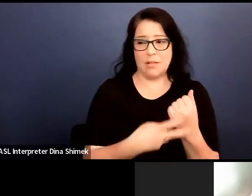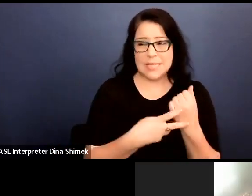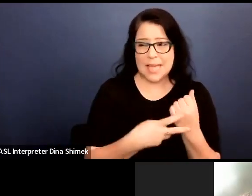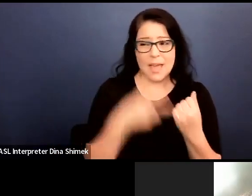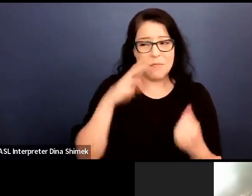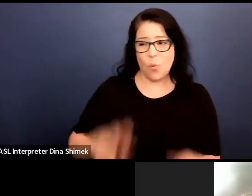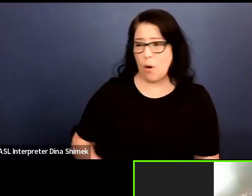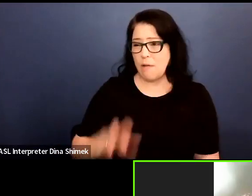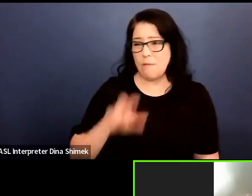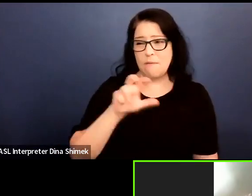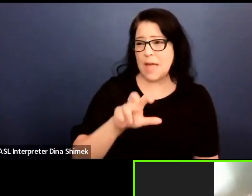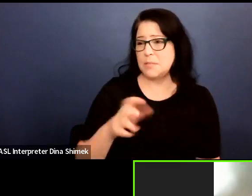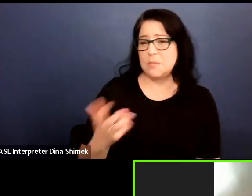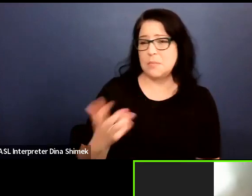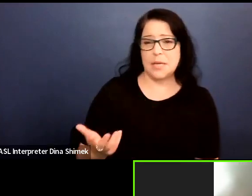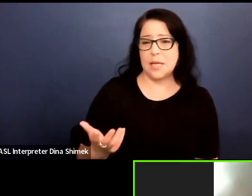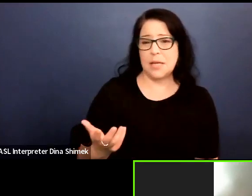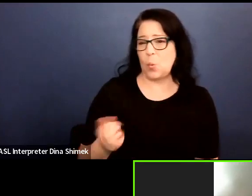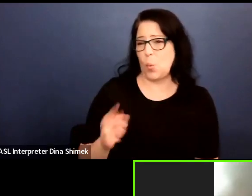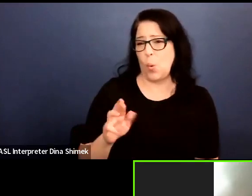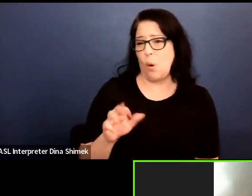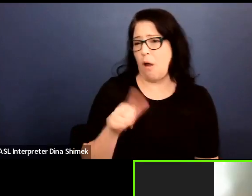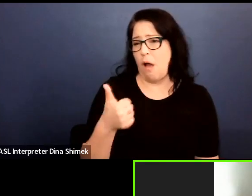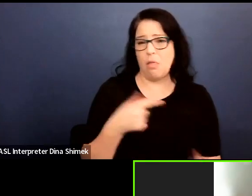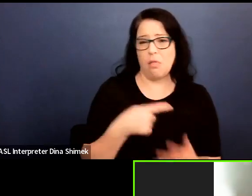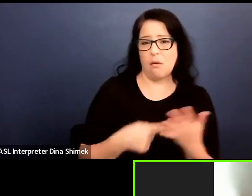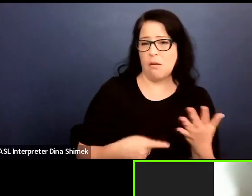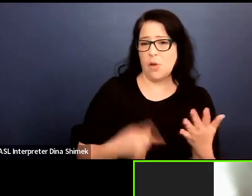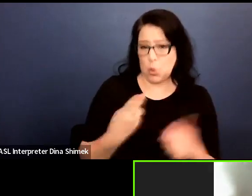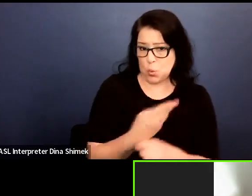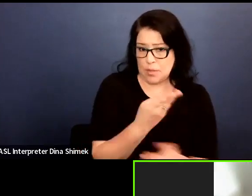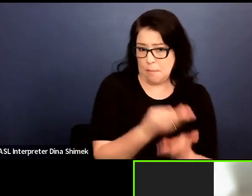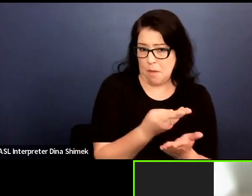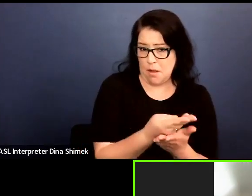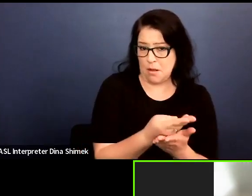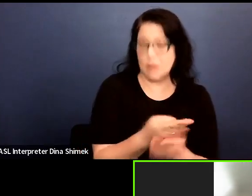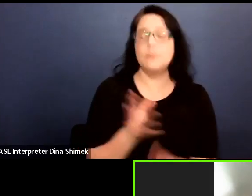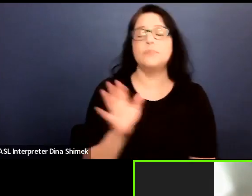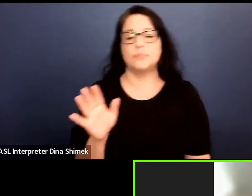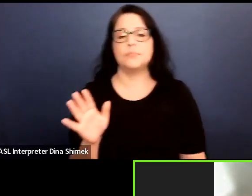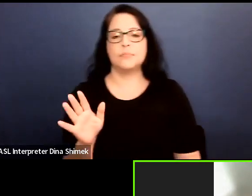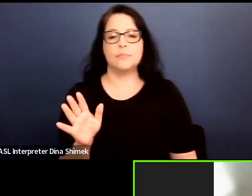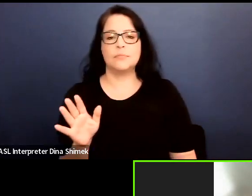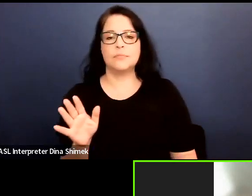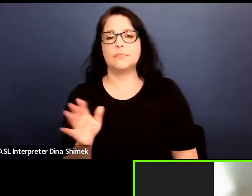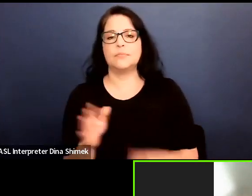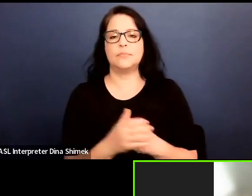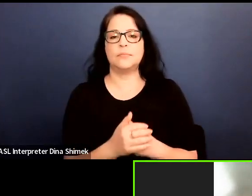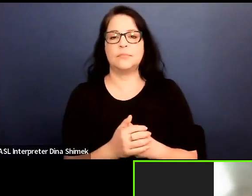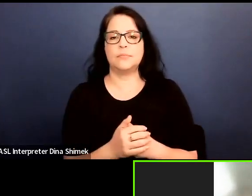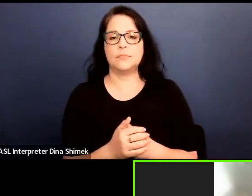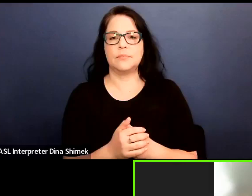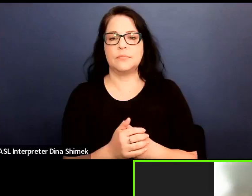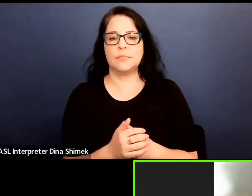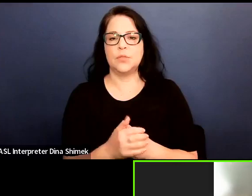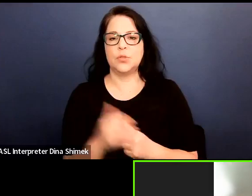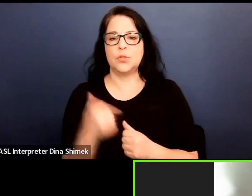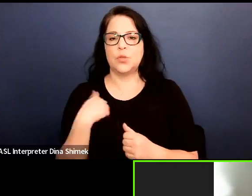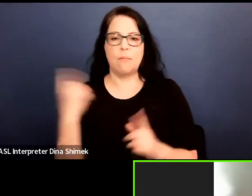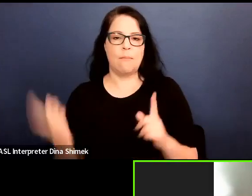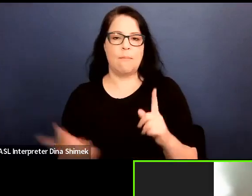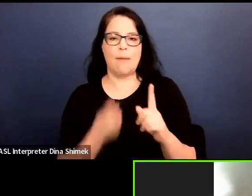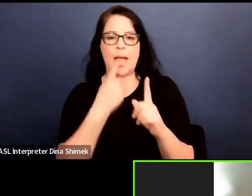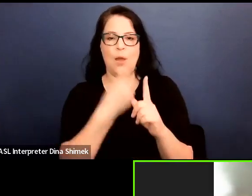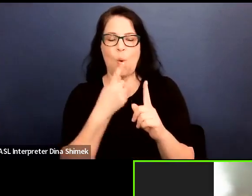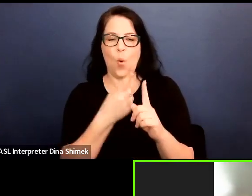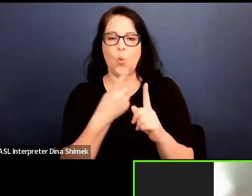right now? Have you actually had to use some of the funds in the account? So the plan was to save up for a wheelchair accessible